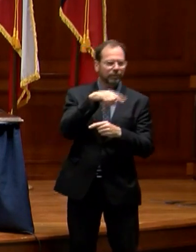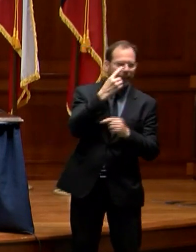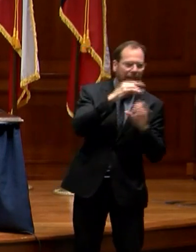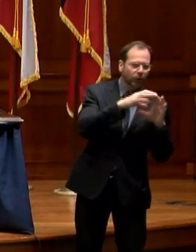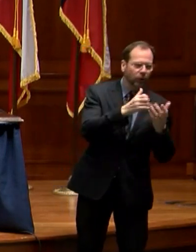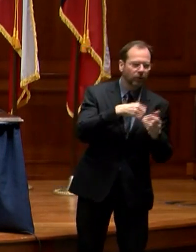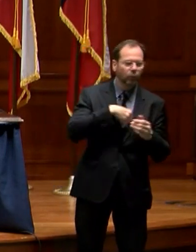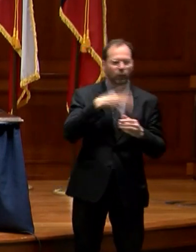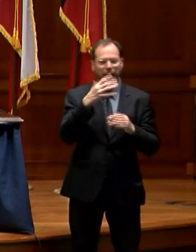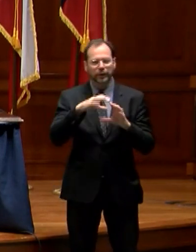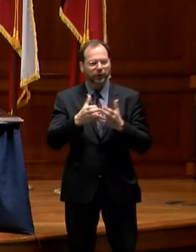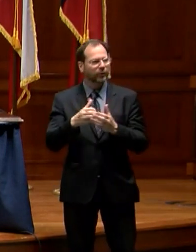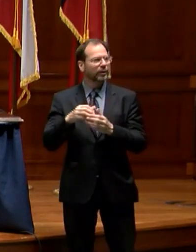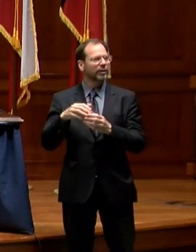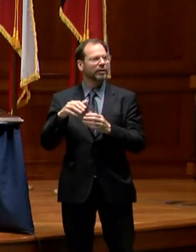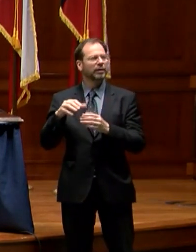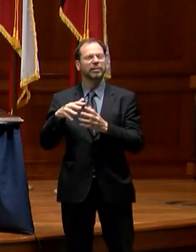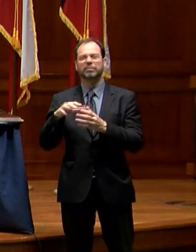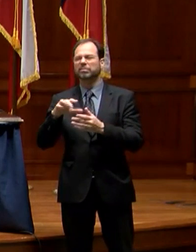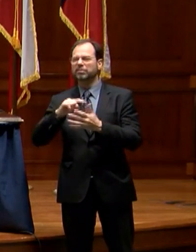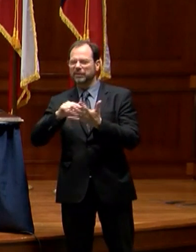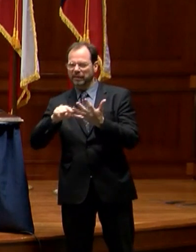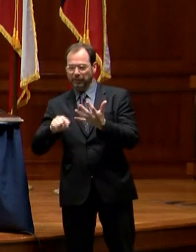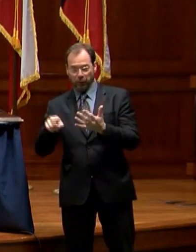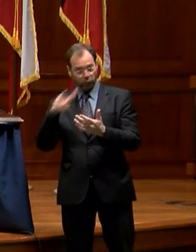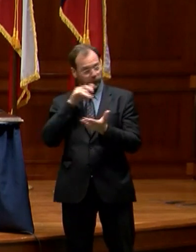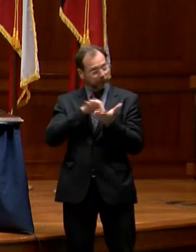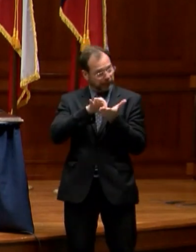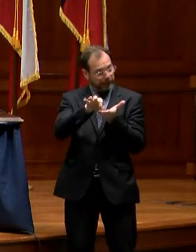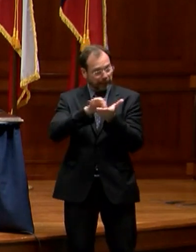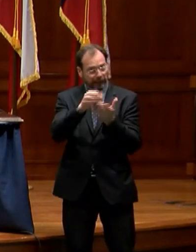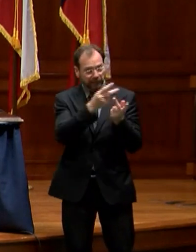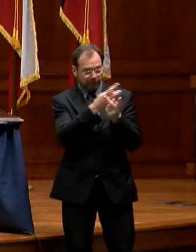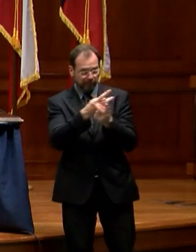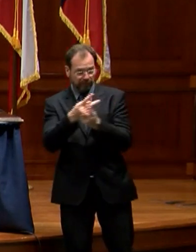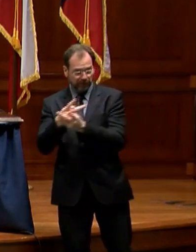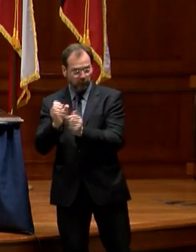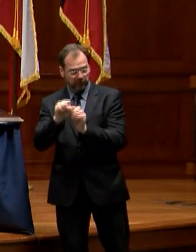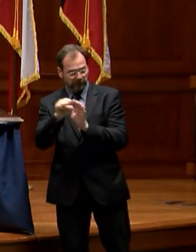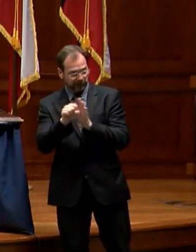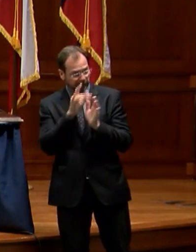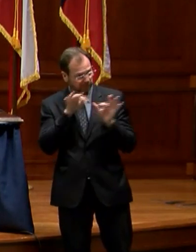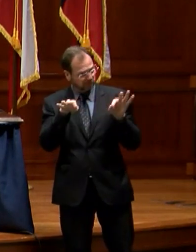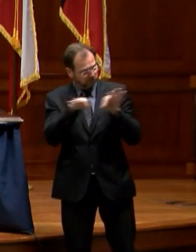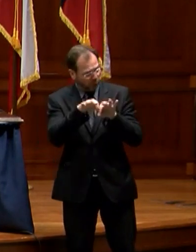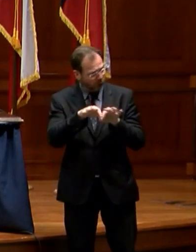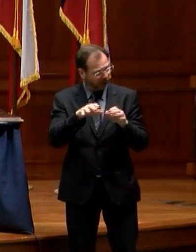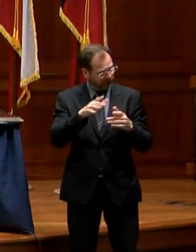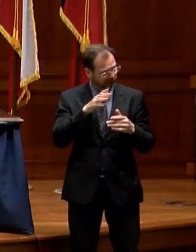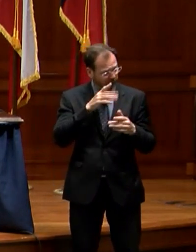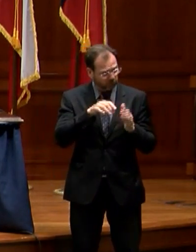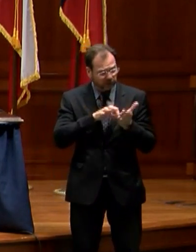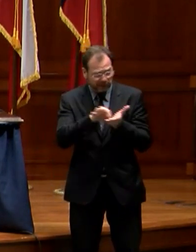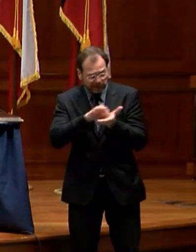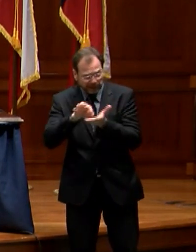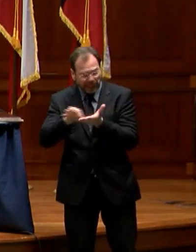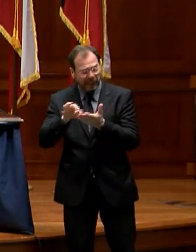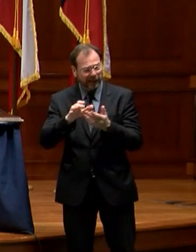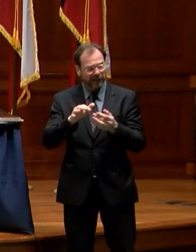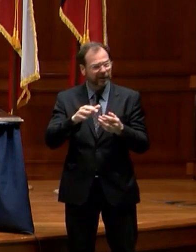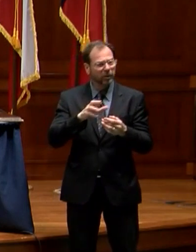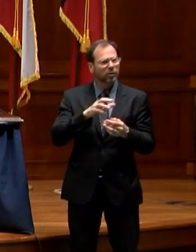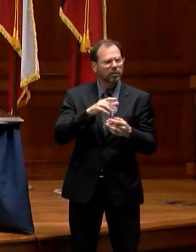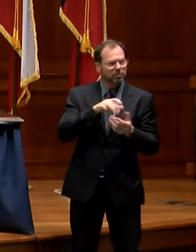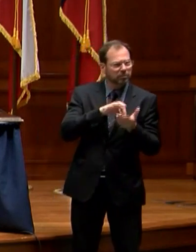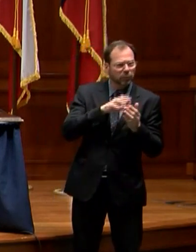American communities. Is this something that you'll be doing? Is the state will be doing? Is that important? Why or why not? Sure. I'll let Dr. Hellerstedt answer